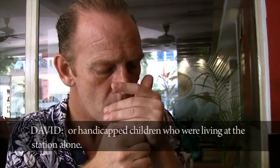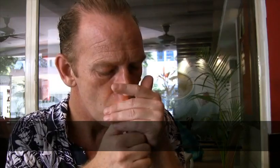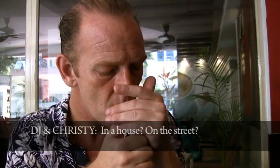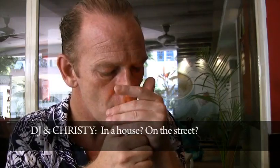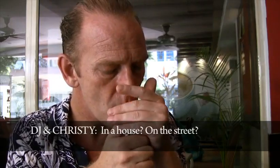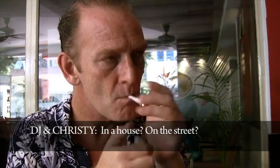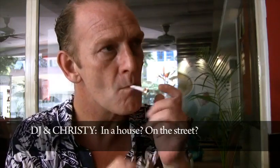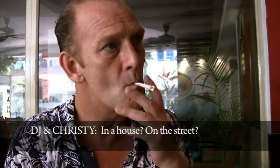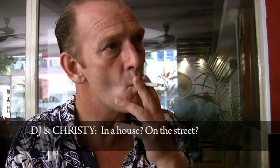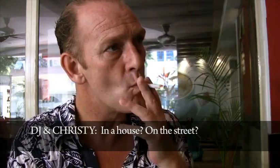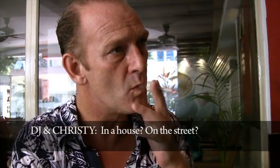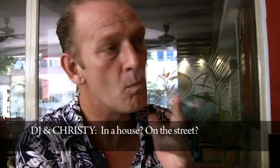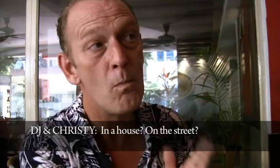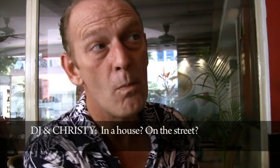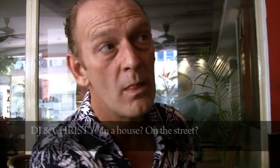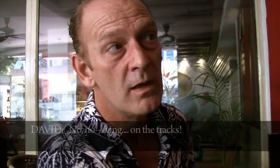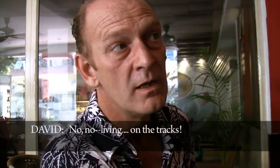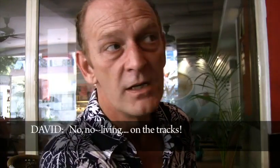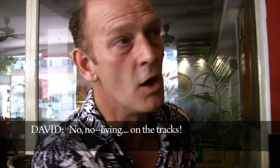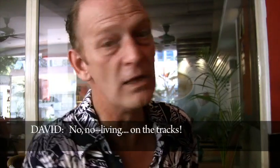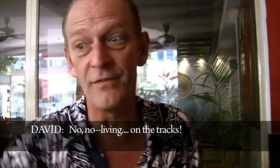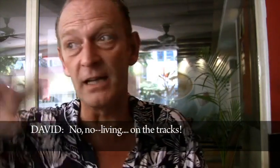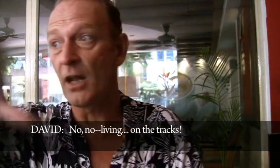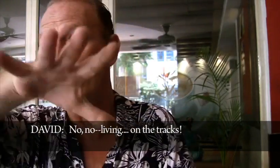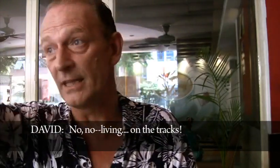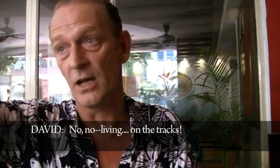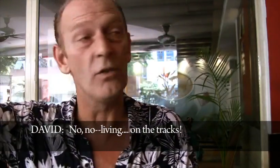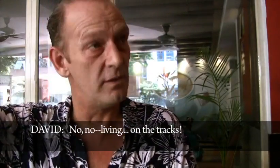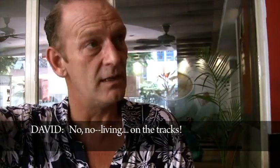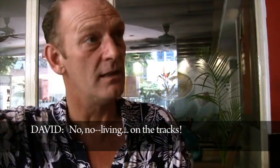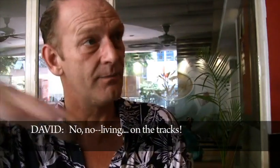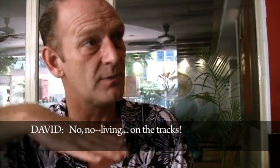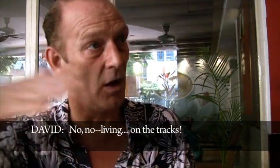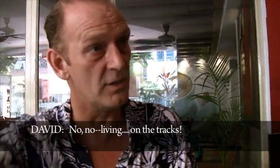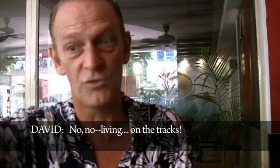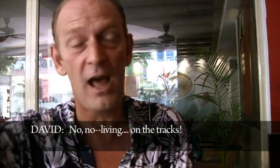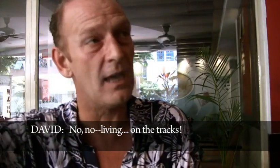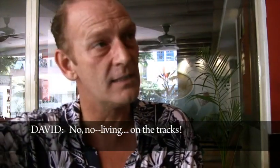In a house? No, living alone on the street? on the track.